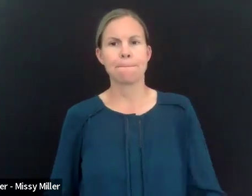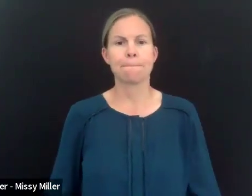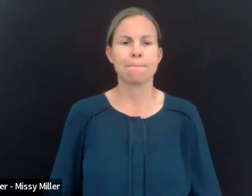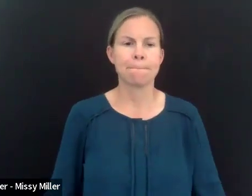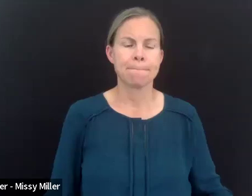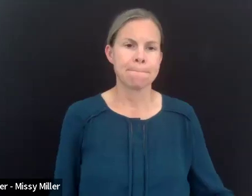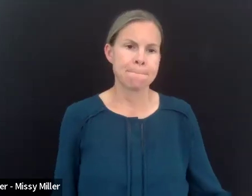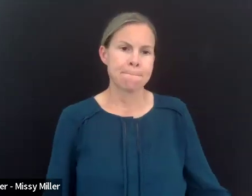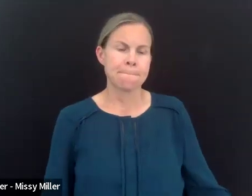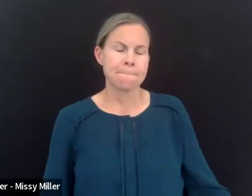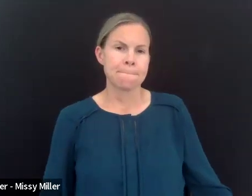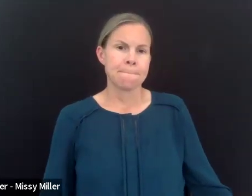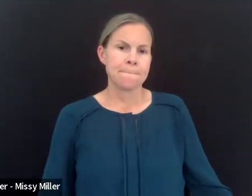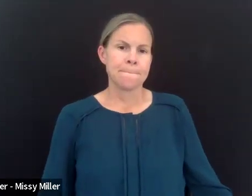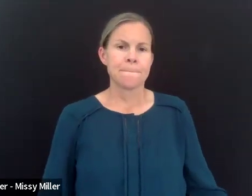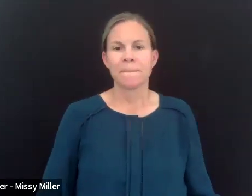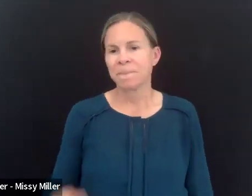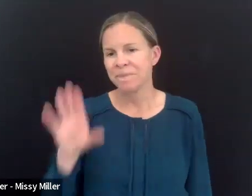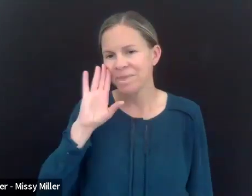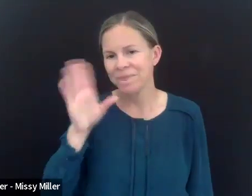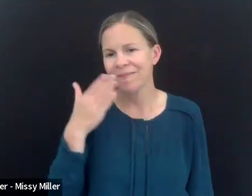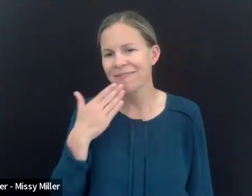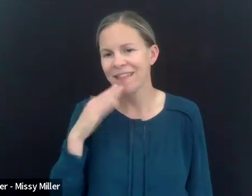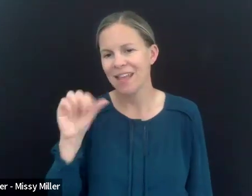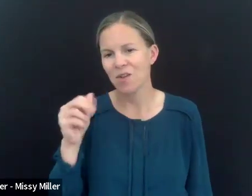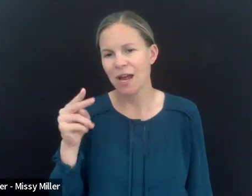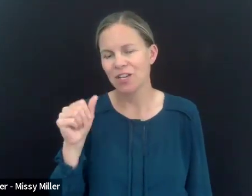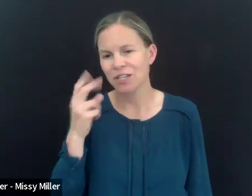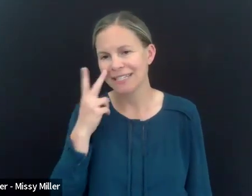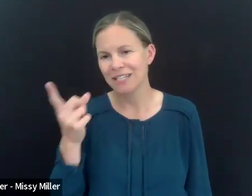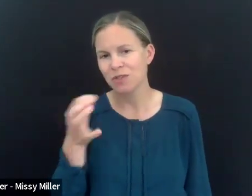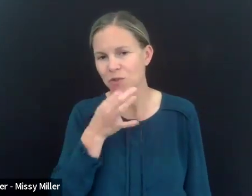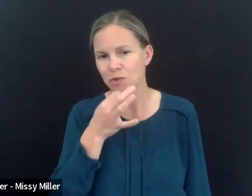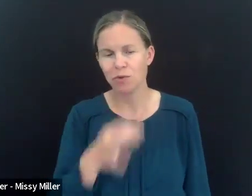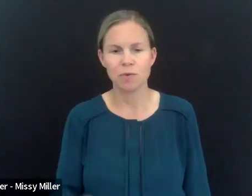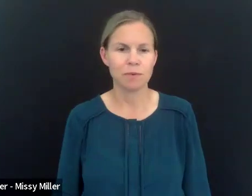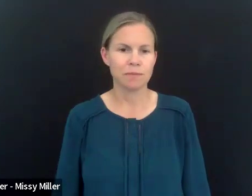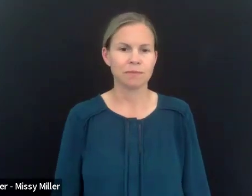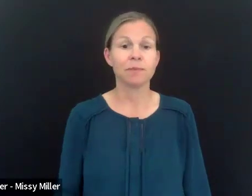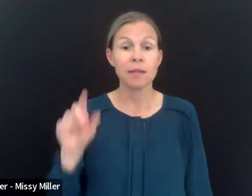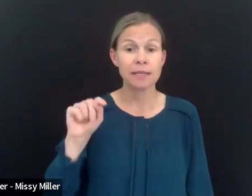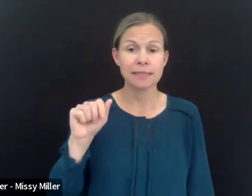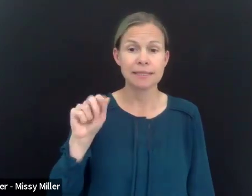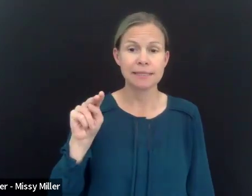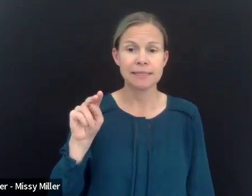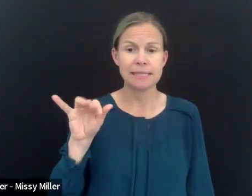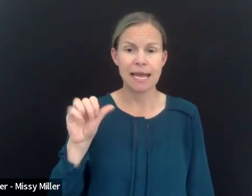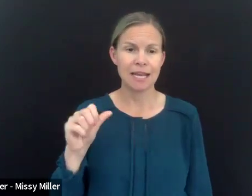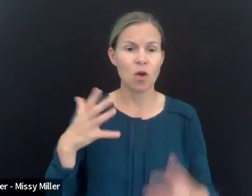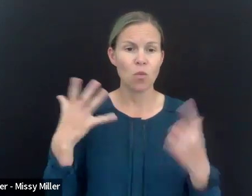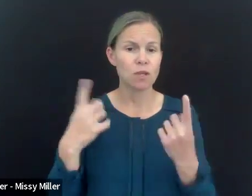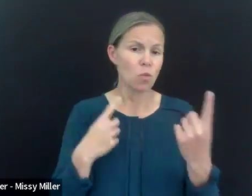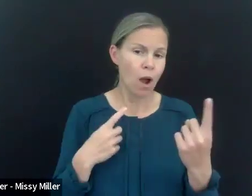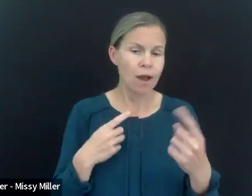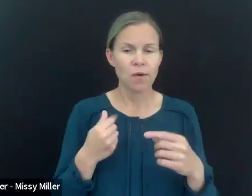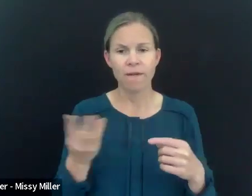Thank you so much, Angela. We'll see you soon. So Tanya, what is one or some actions that people